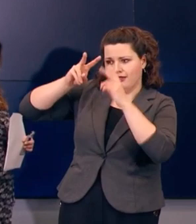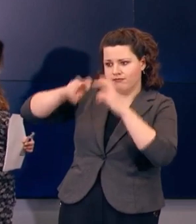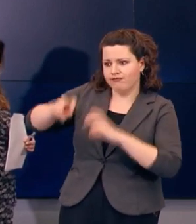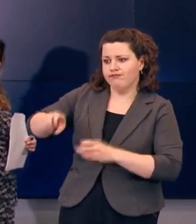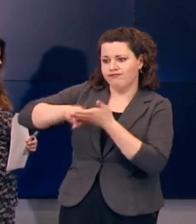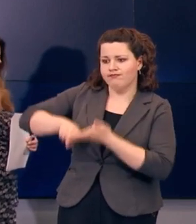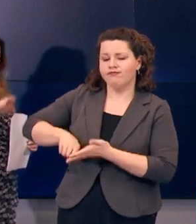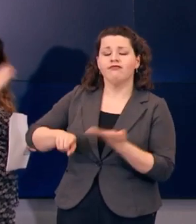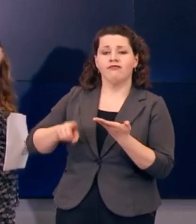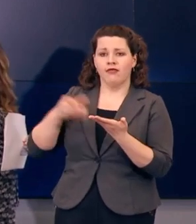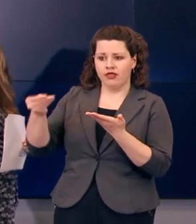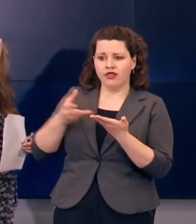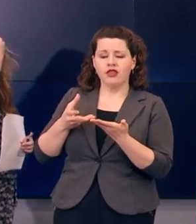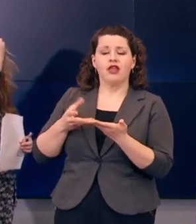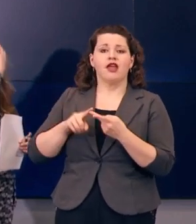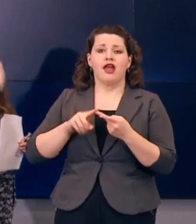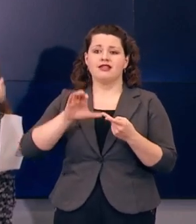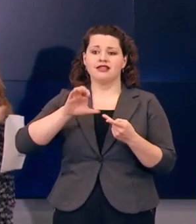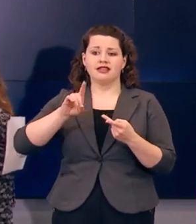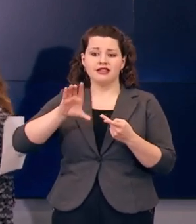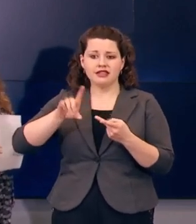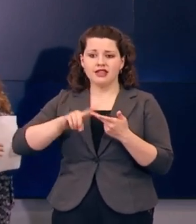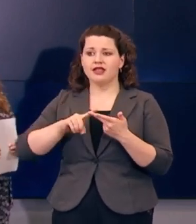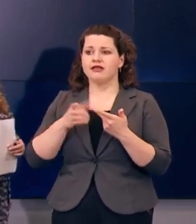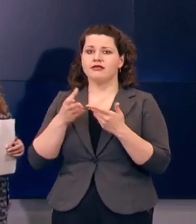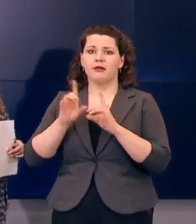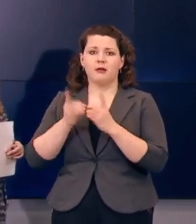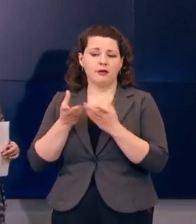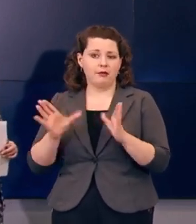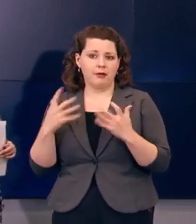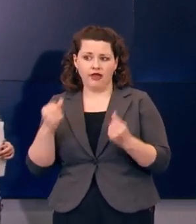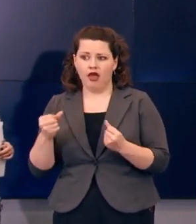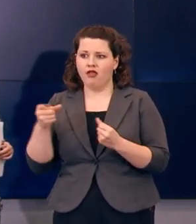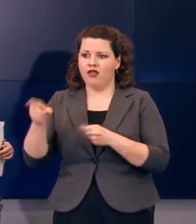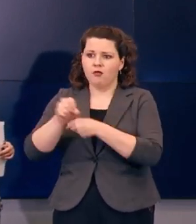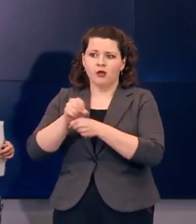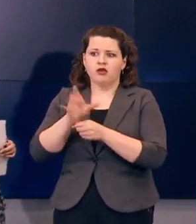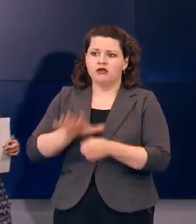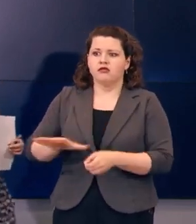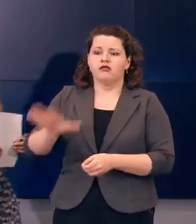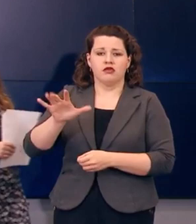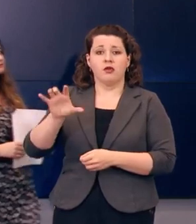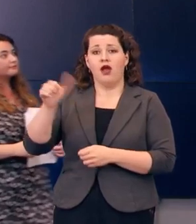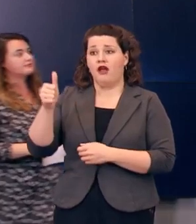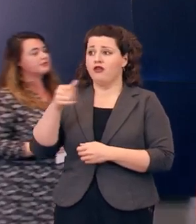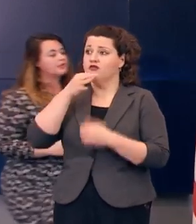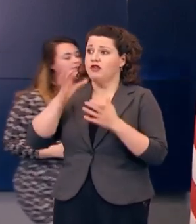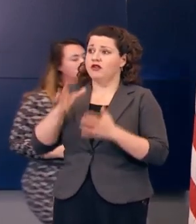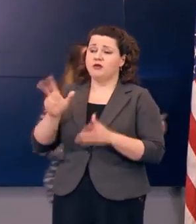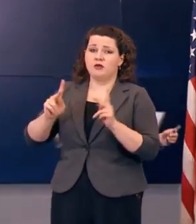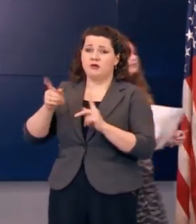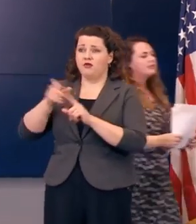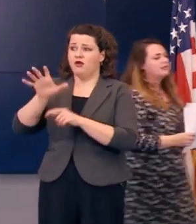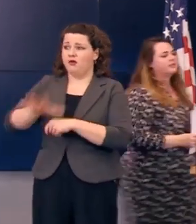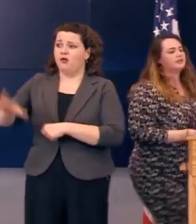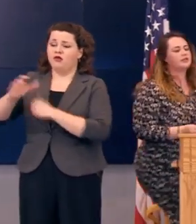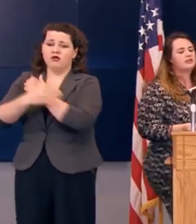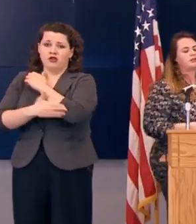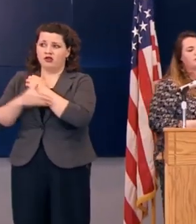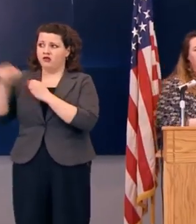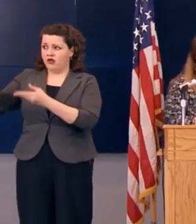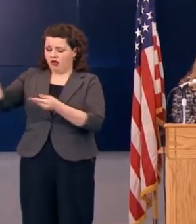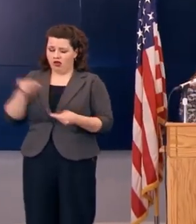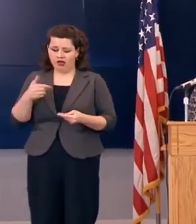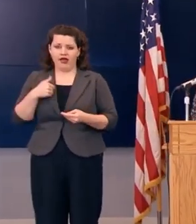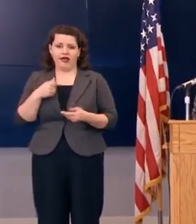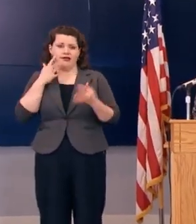Health, working in conjunction with the CDC and other experts across the country. So, Dr. Pedati? Yeah, thank